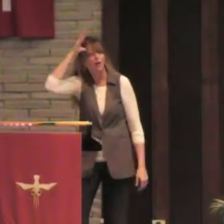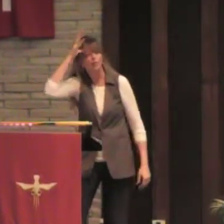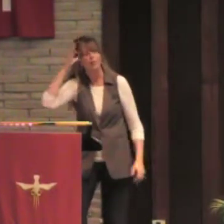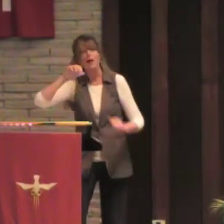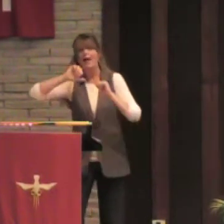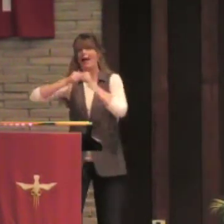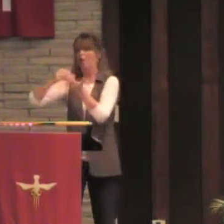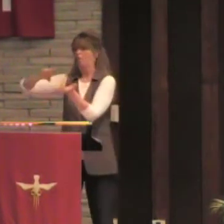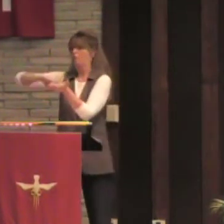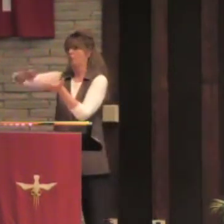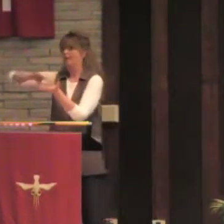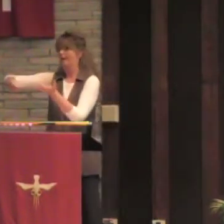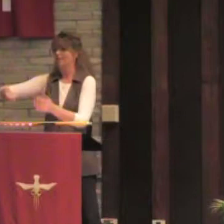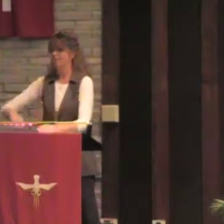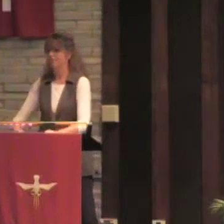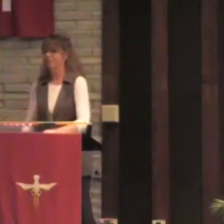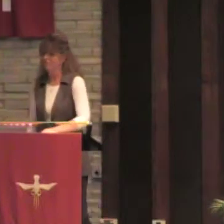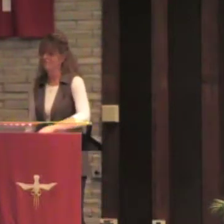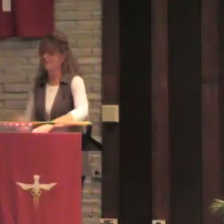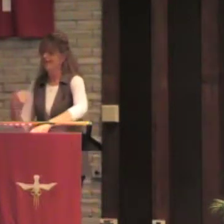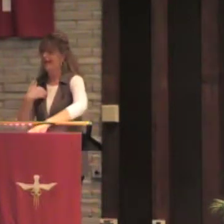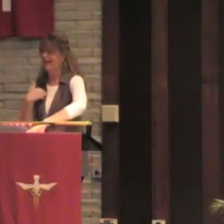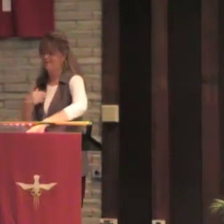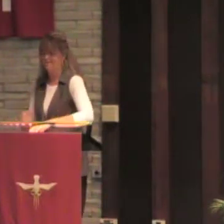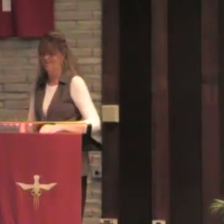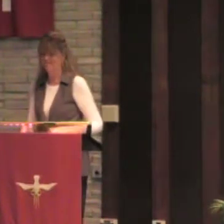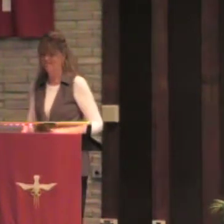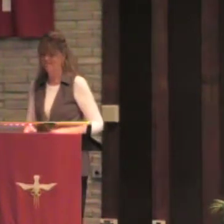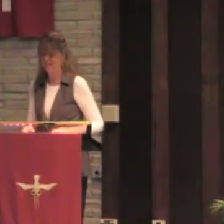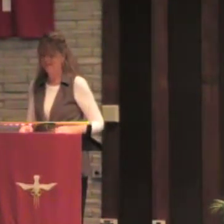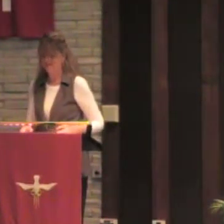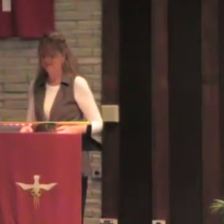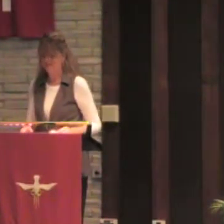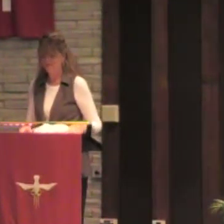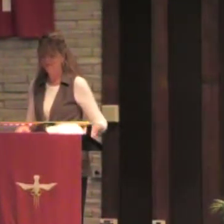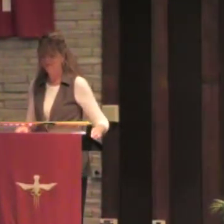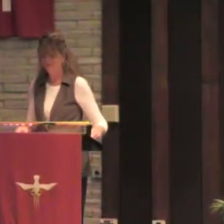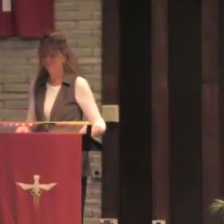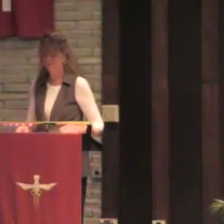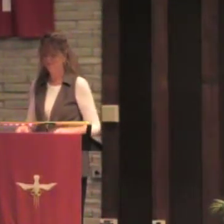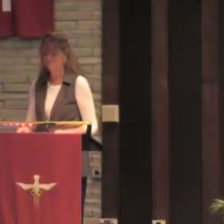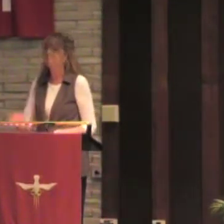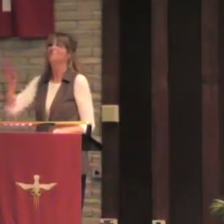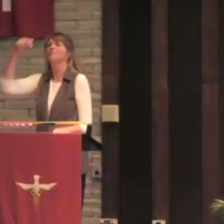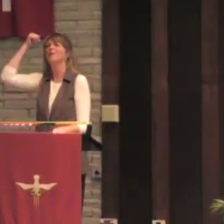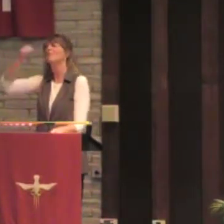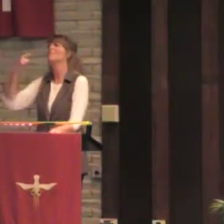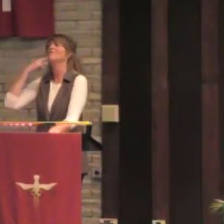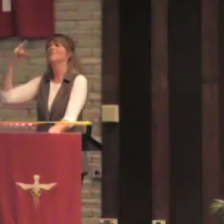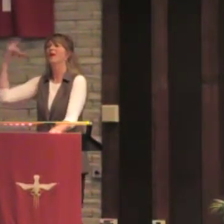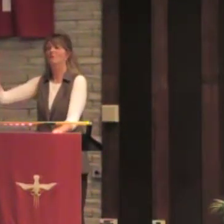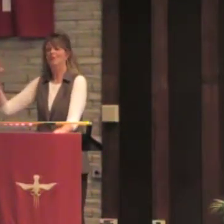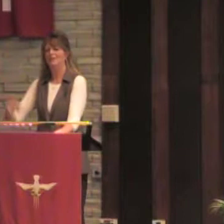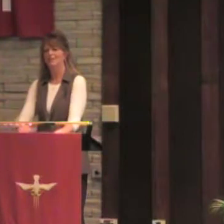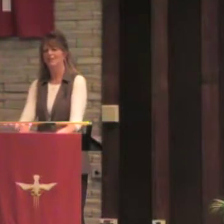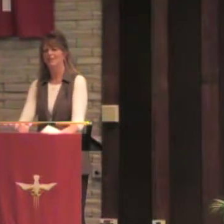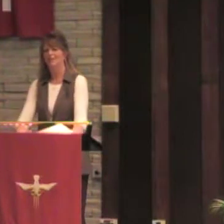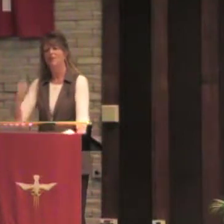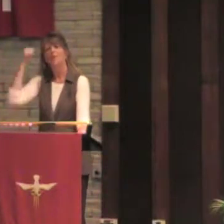so many words of advice for how to become a good mother or a good father. And the key to all of that is forgiveness.